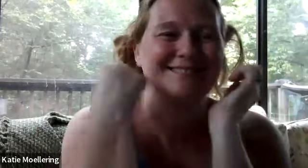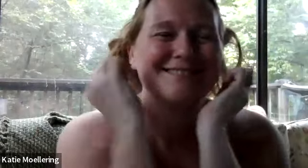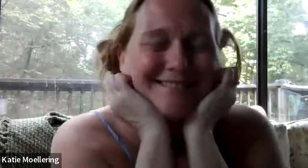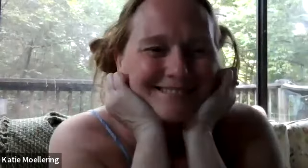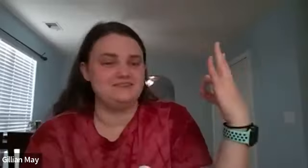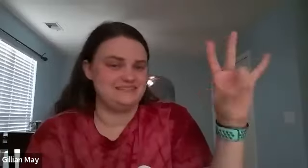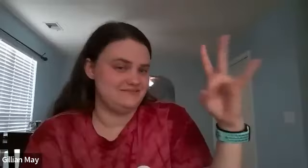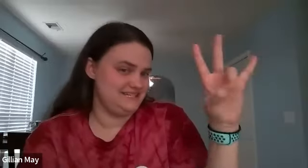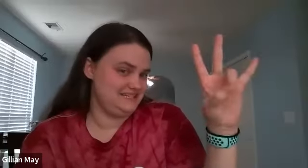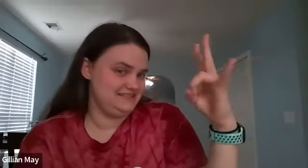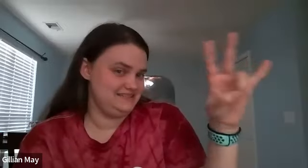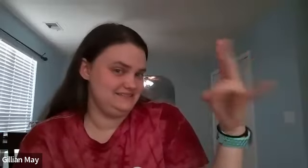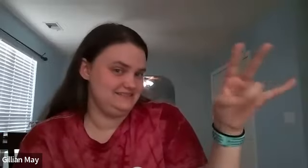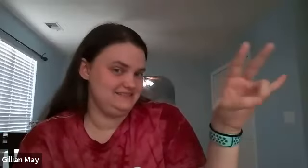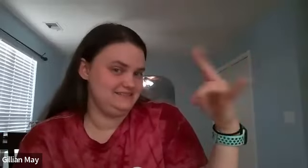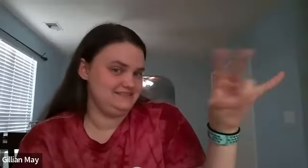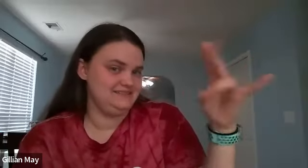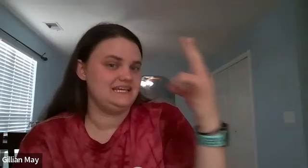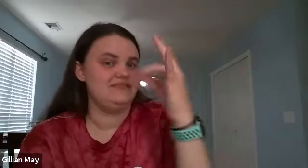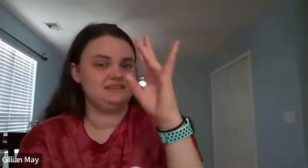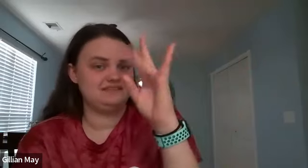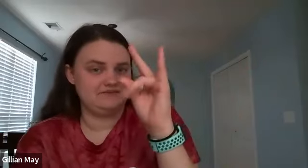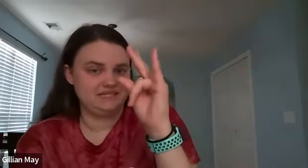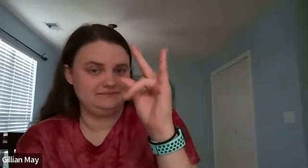So we got our 17 and then 17.